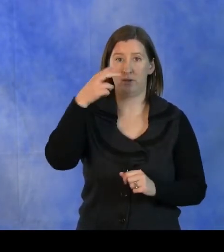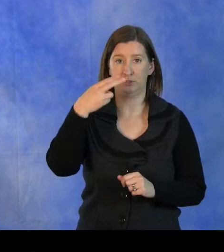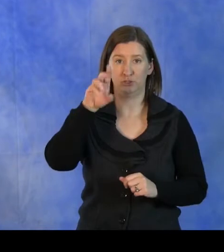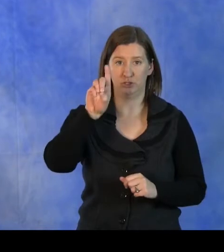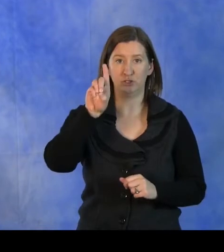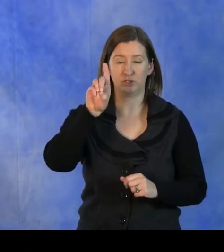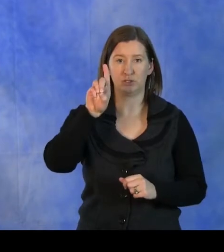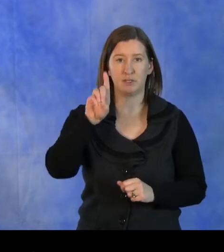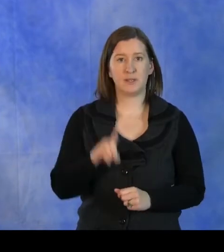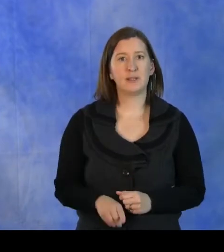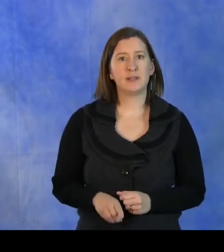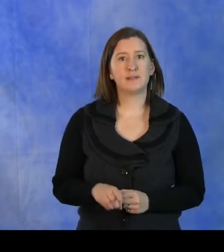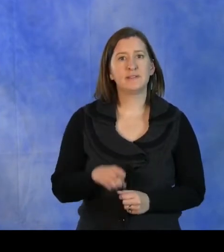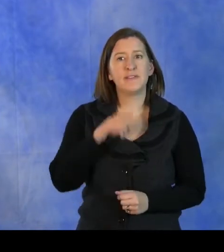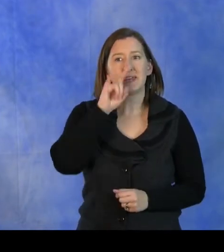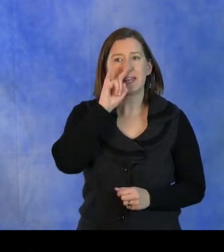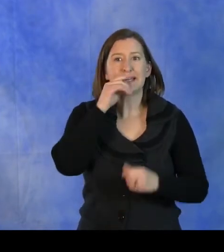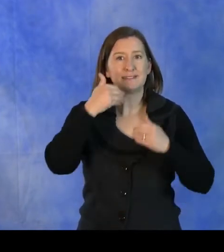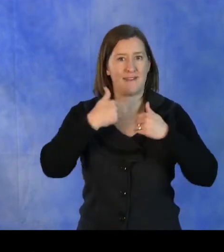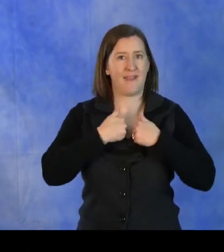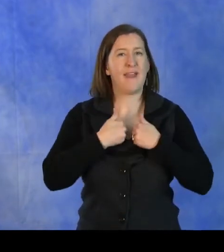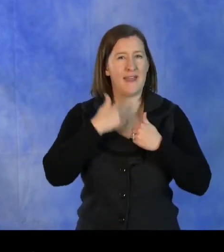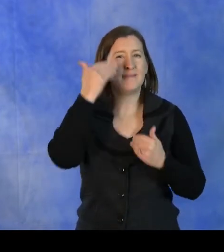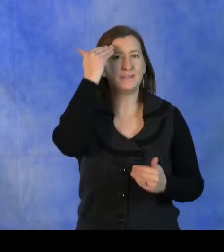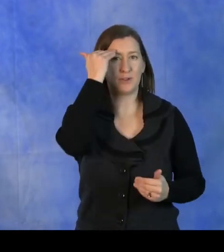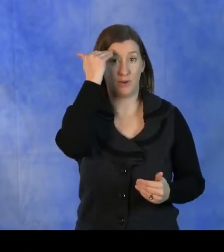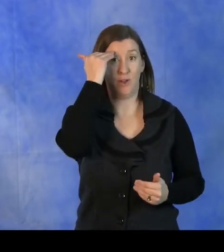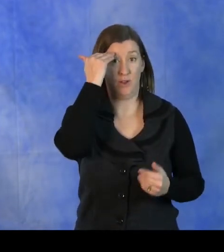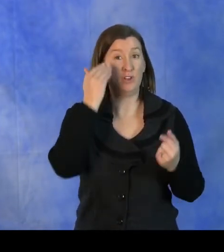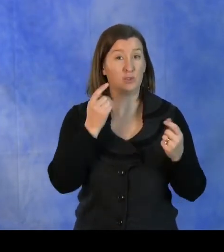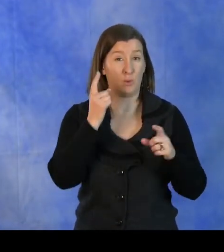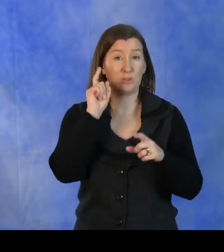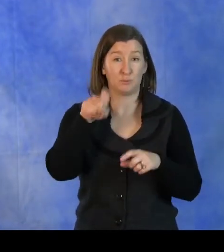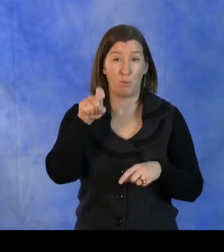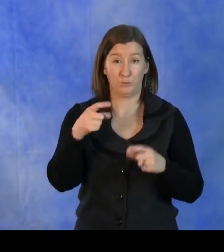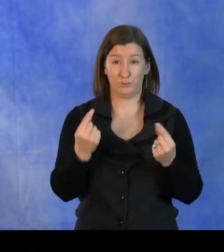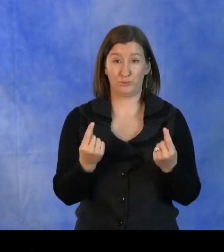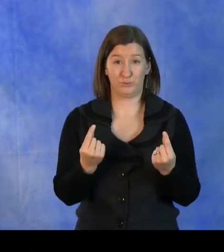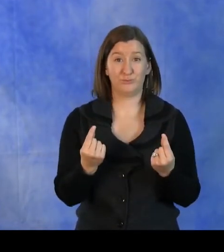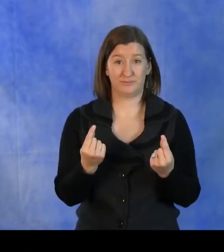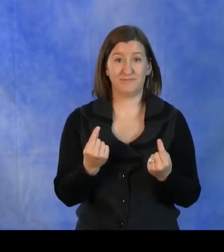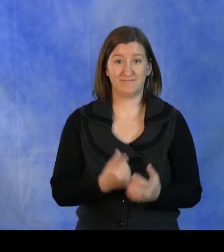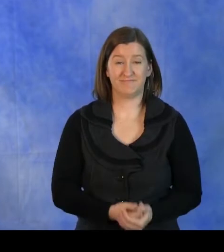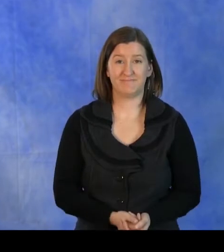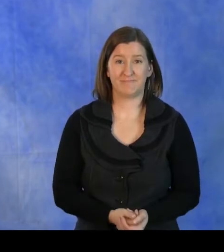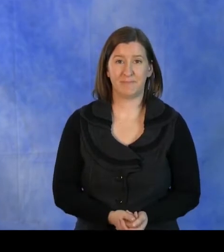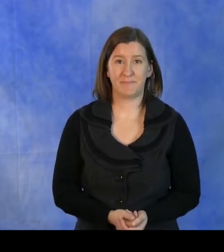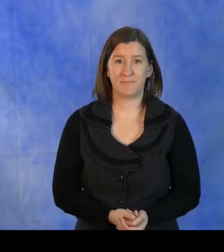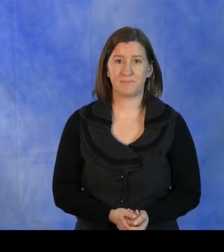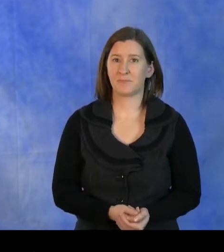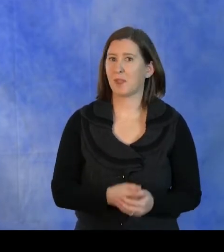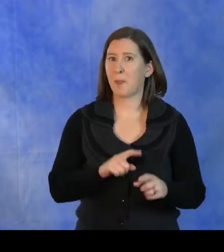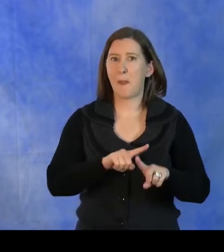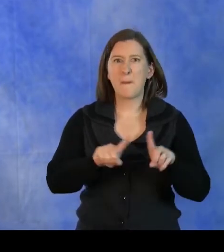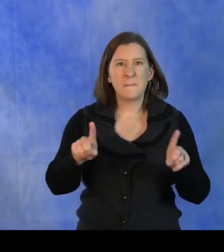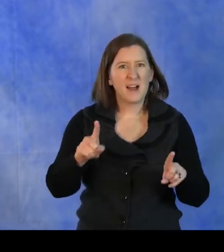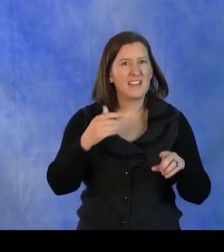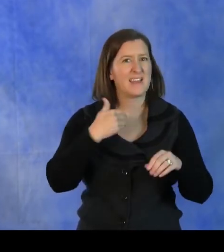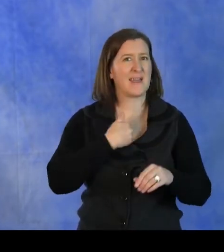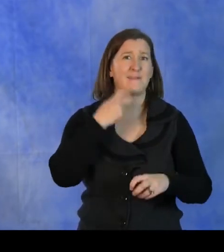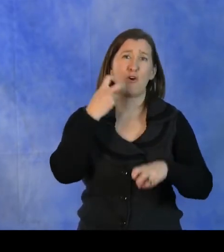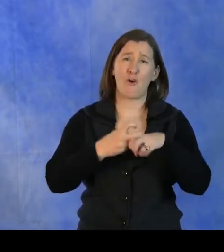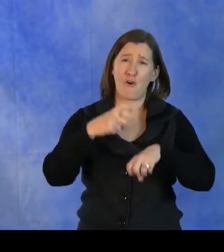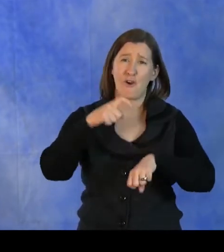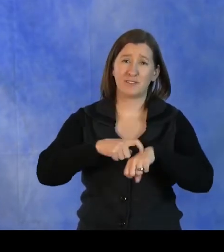One thing that's important to know about ADHD is that kids they know what they're supposed to